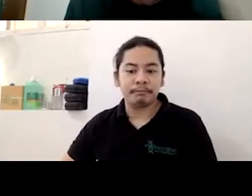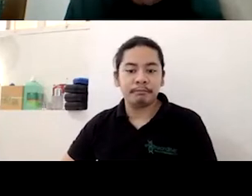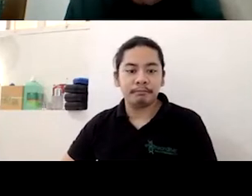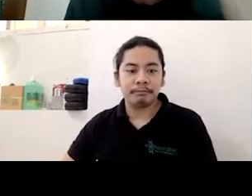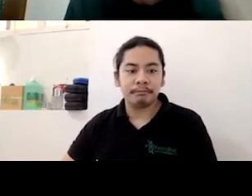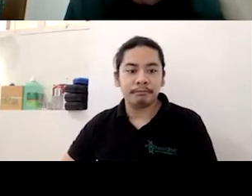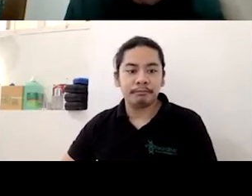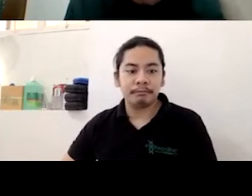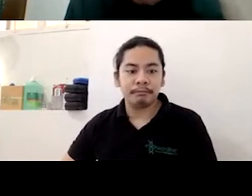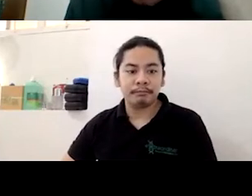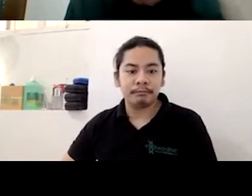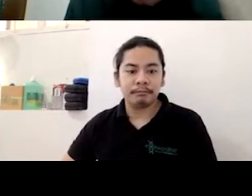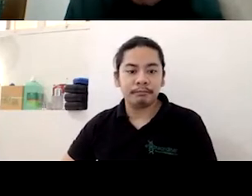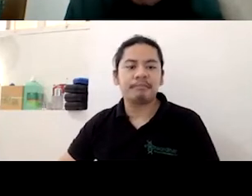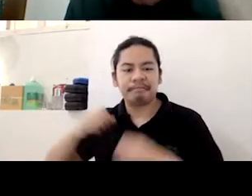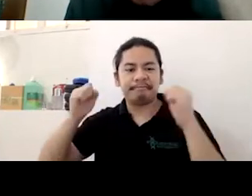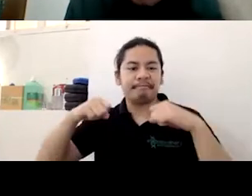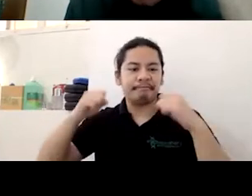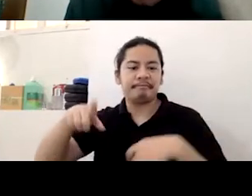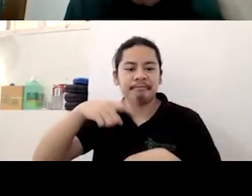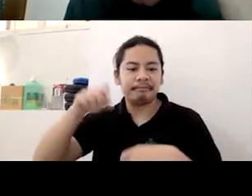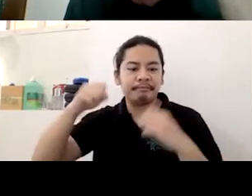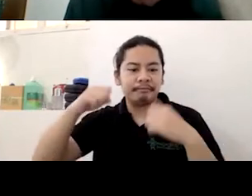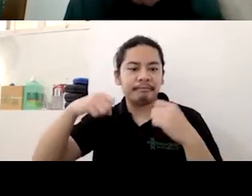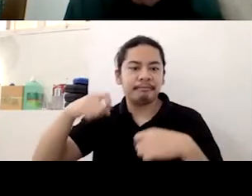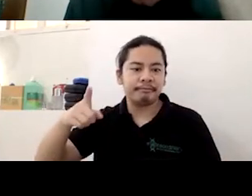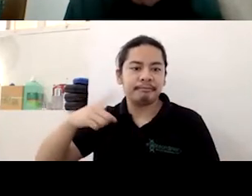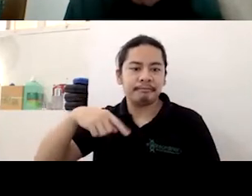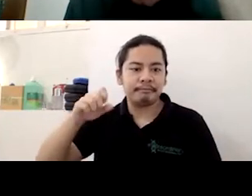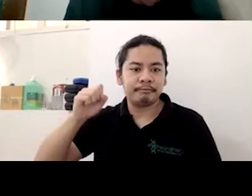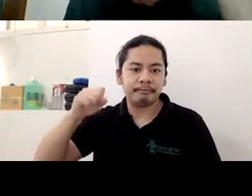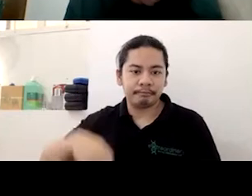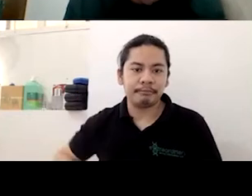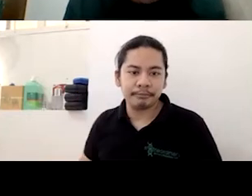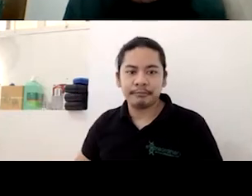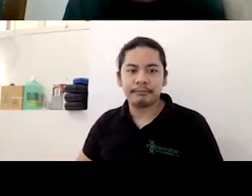Everyone is in agreement, right? And I see everybody nodding their heads, saying yes.